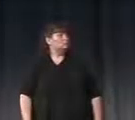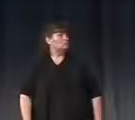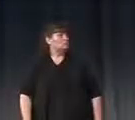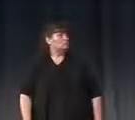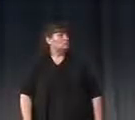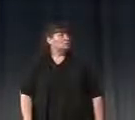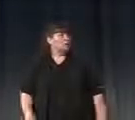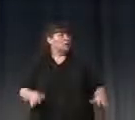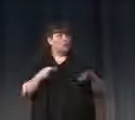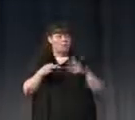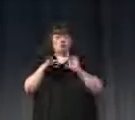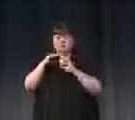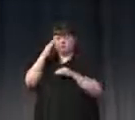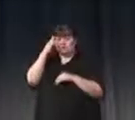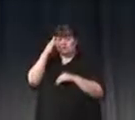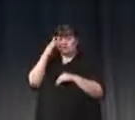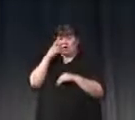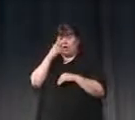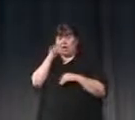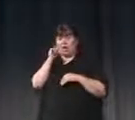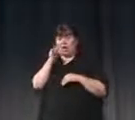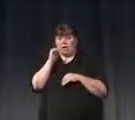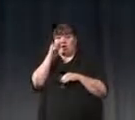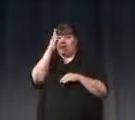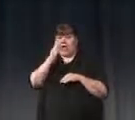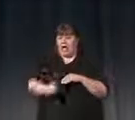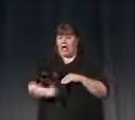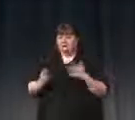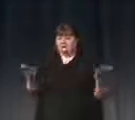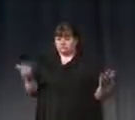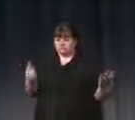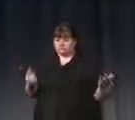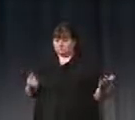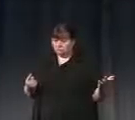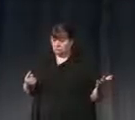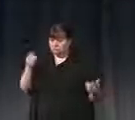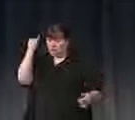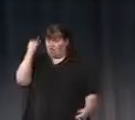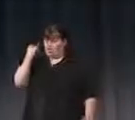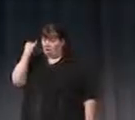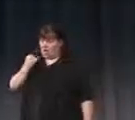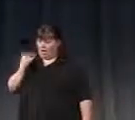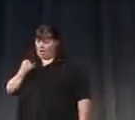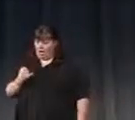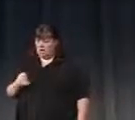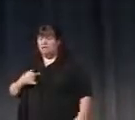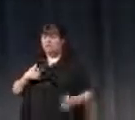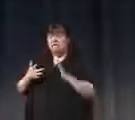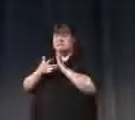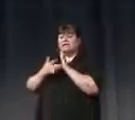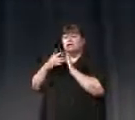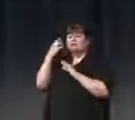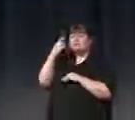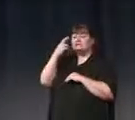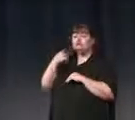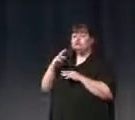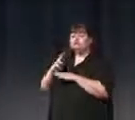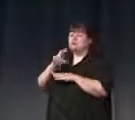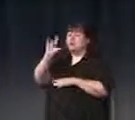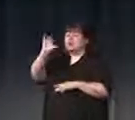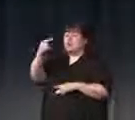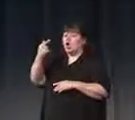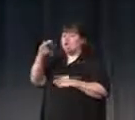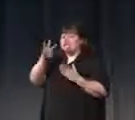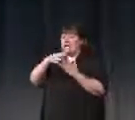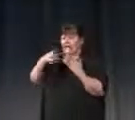away from this is that these things look a lot like straight lines. Okay? Now, for technical reasons, we're plotting these things on a log scale, and that